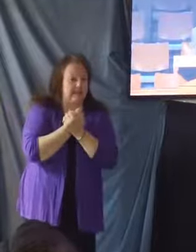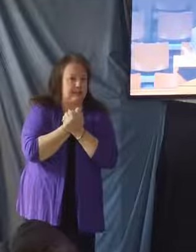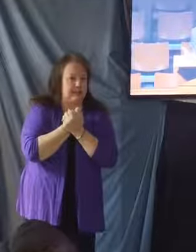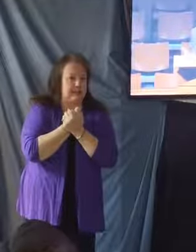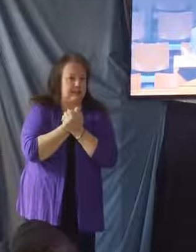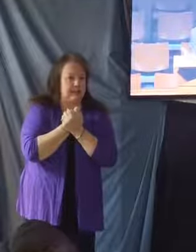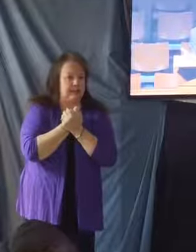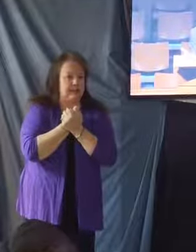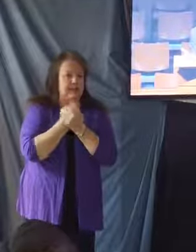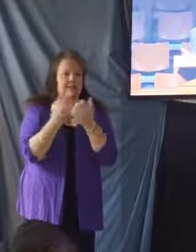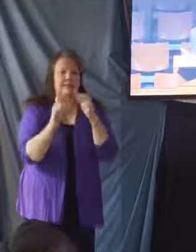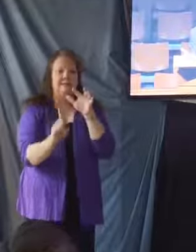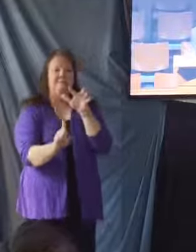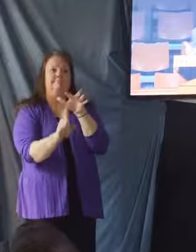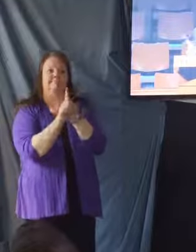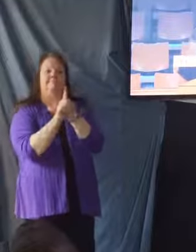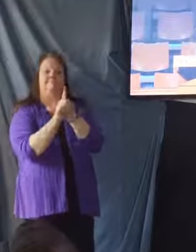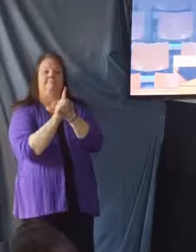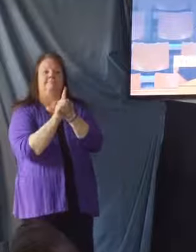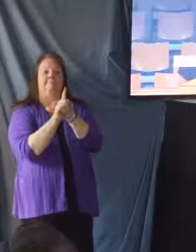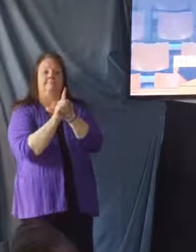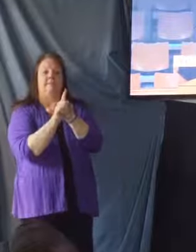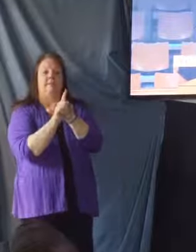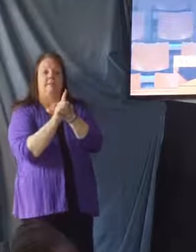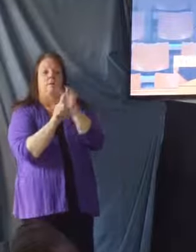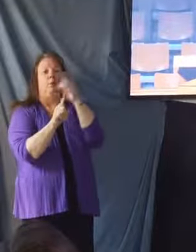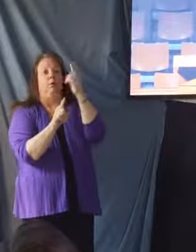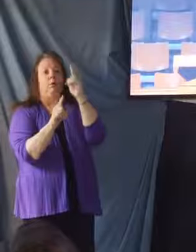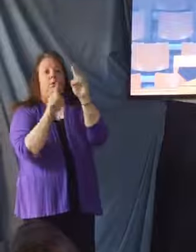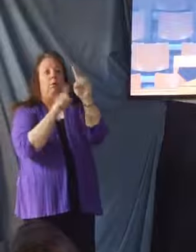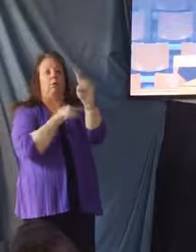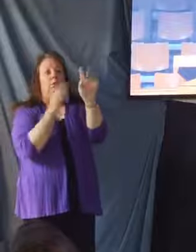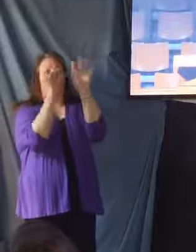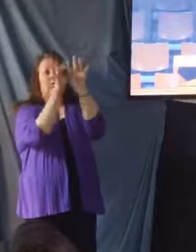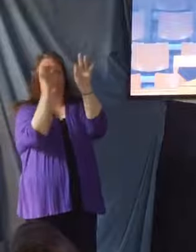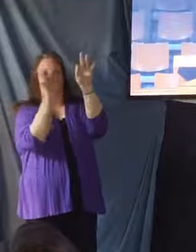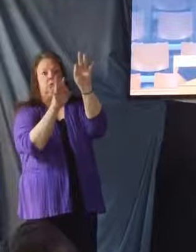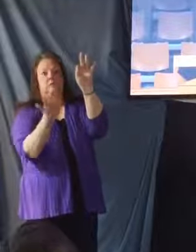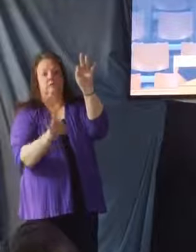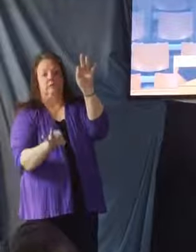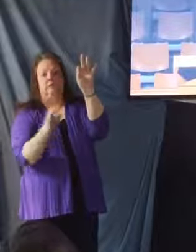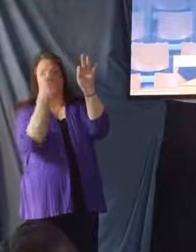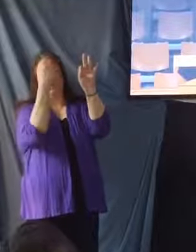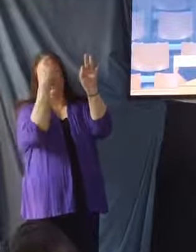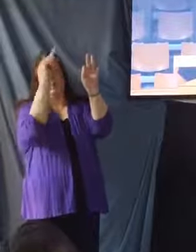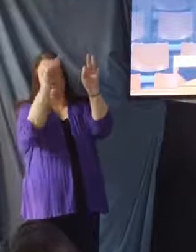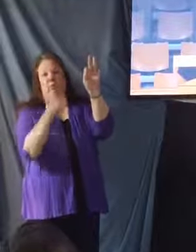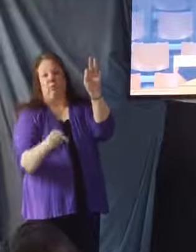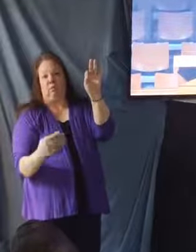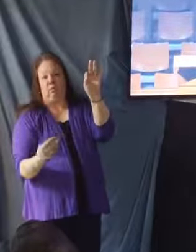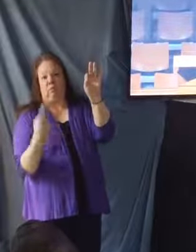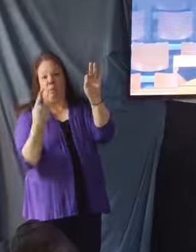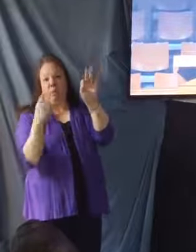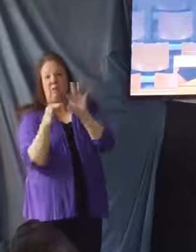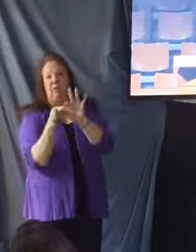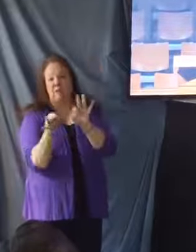has appeared. And we have one long sentence from verse 11 down through verse 14,